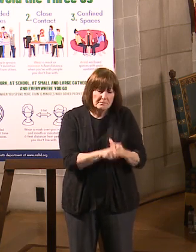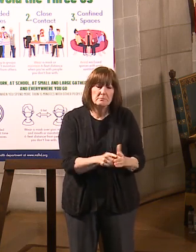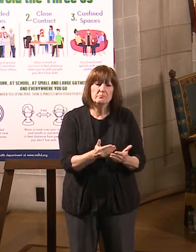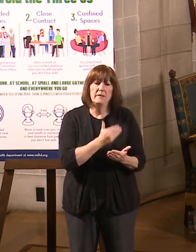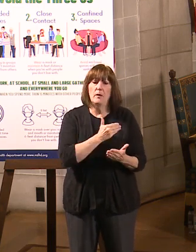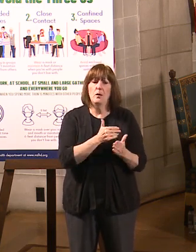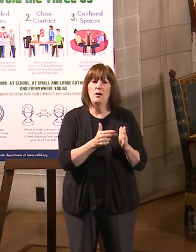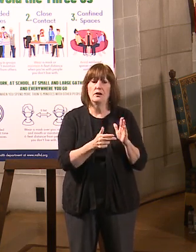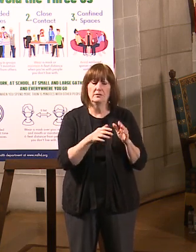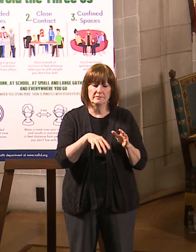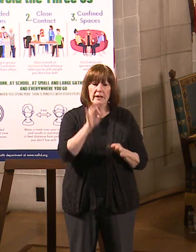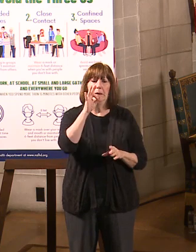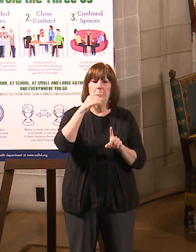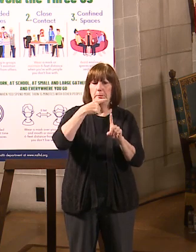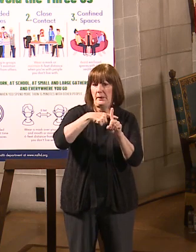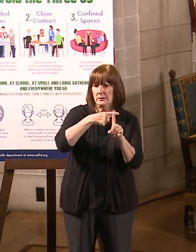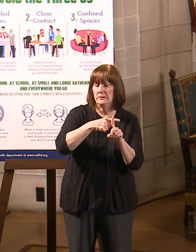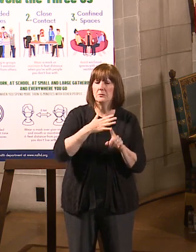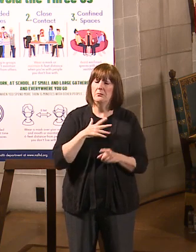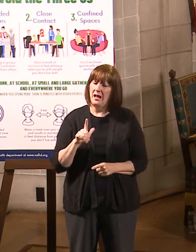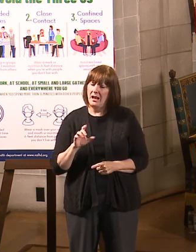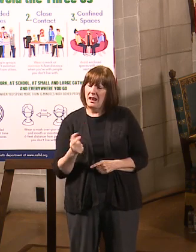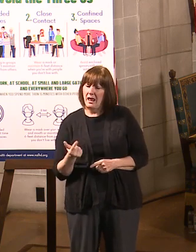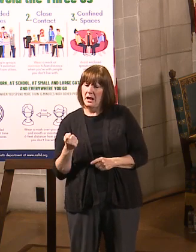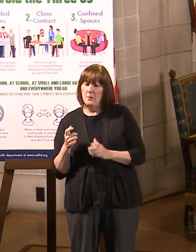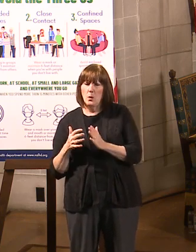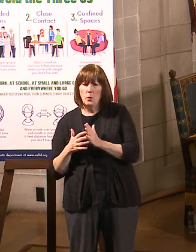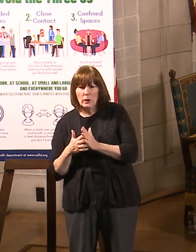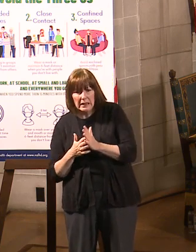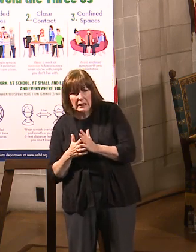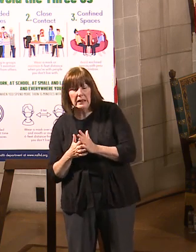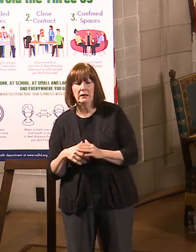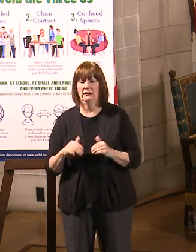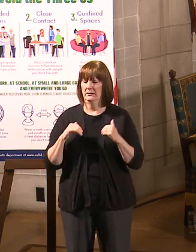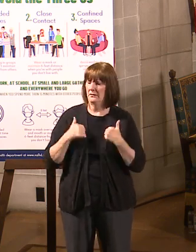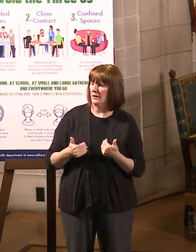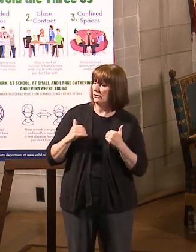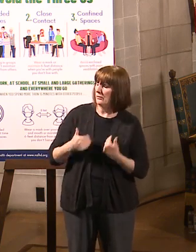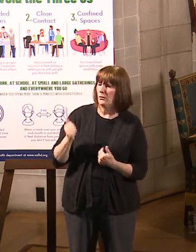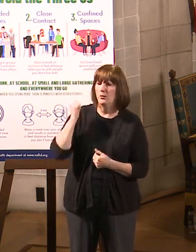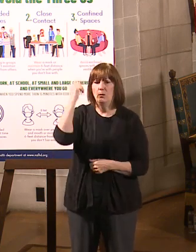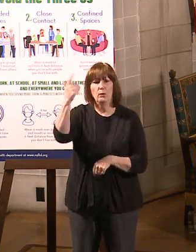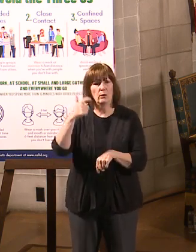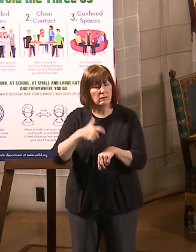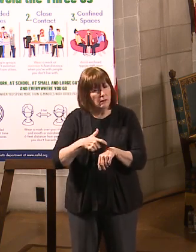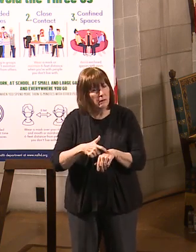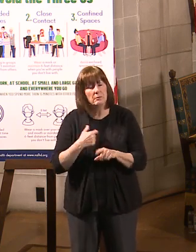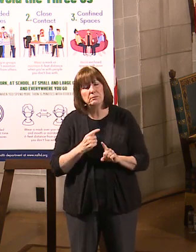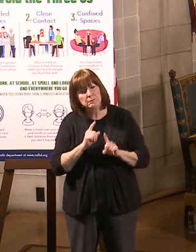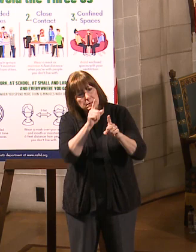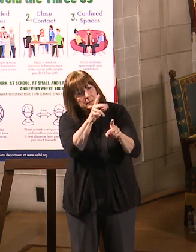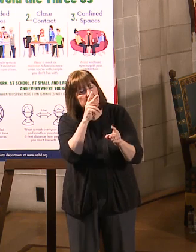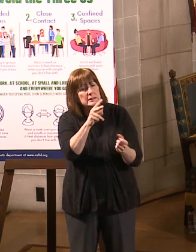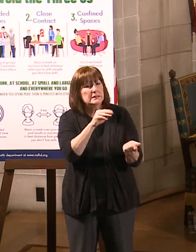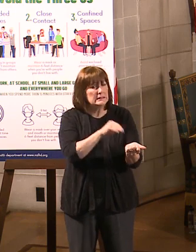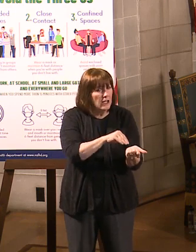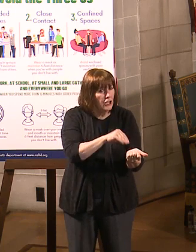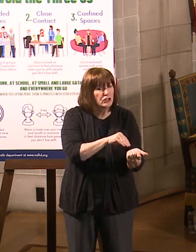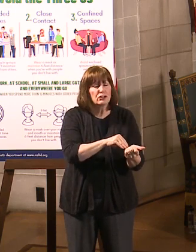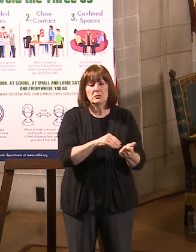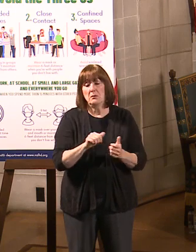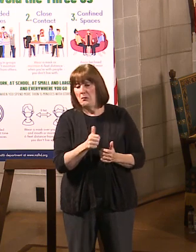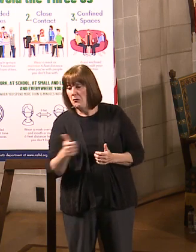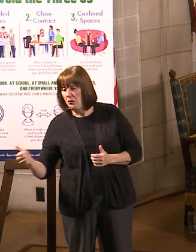that was my legs were kind of weak, and I was tired all the time, and went to my doctor, and I didn't have any